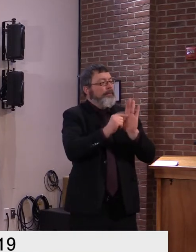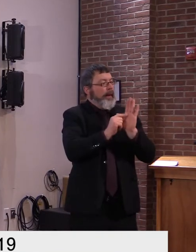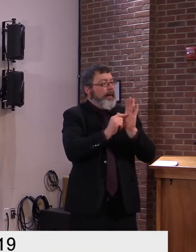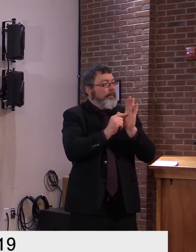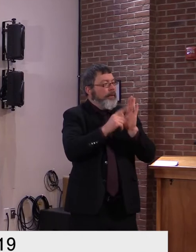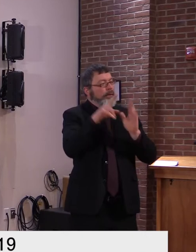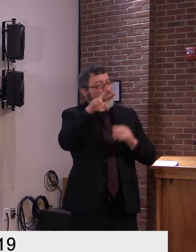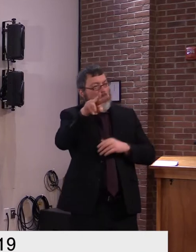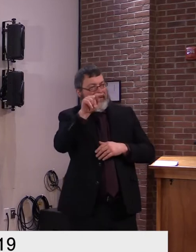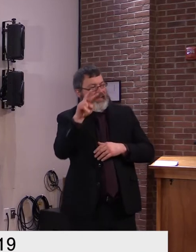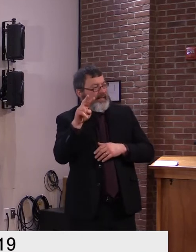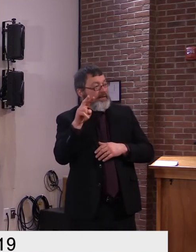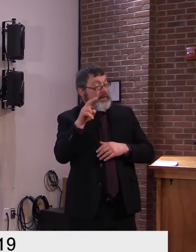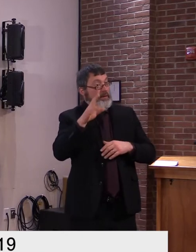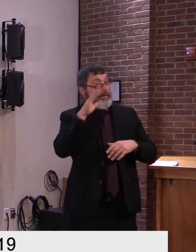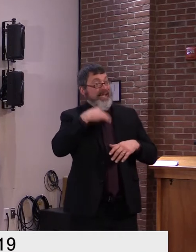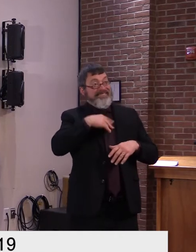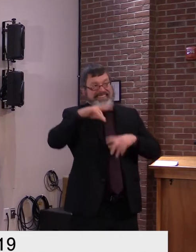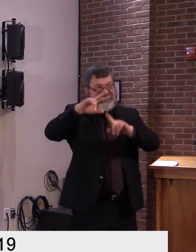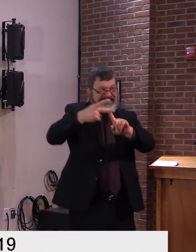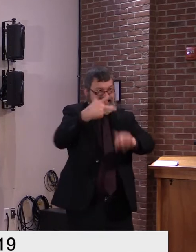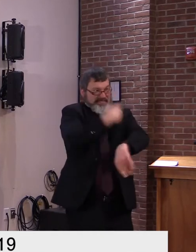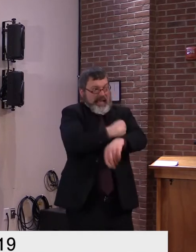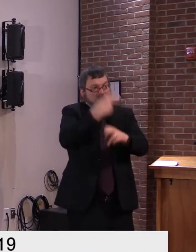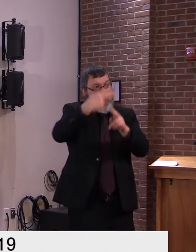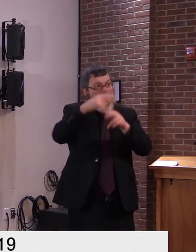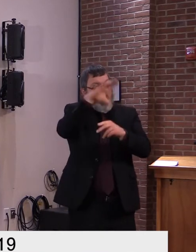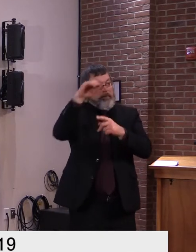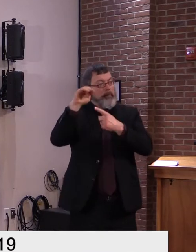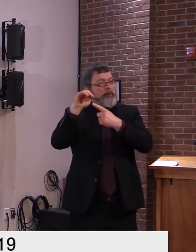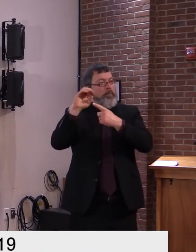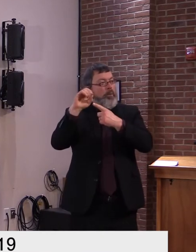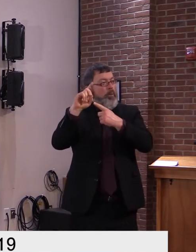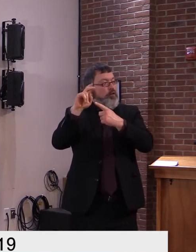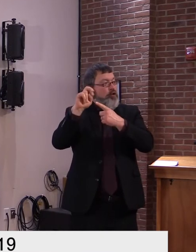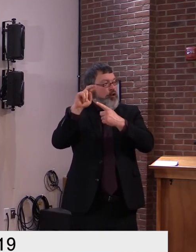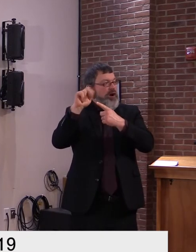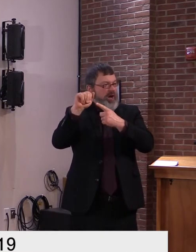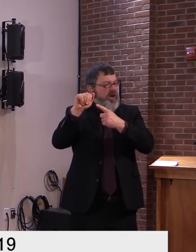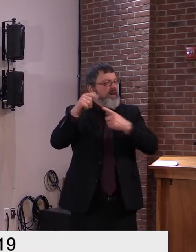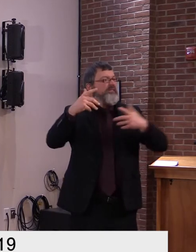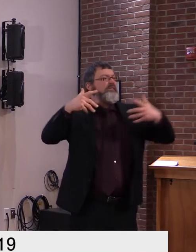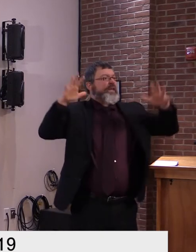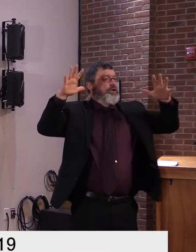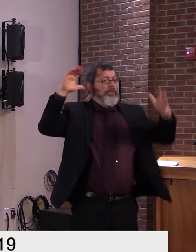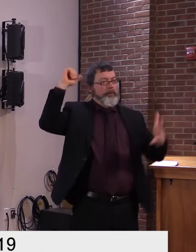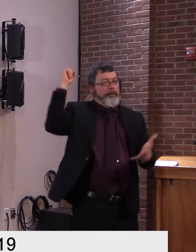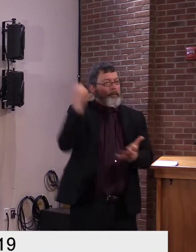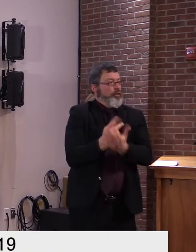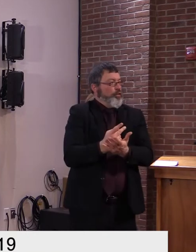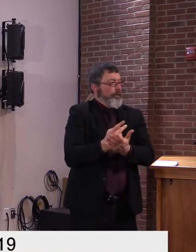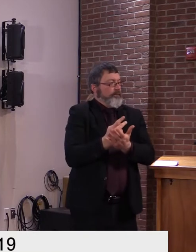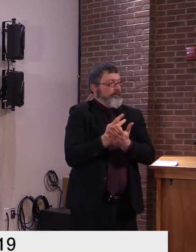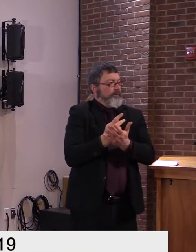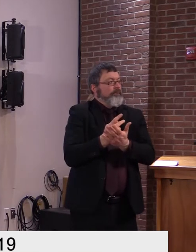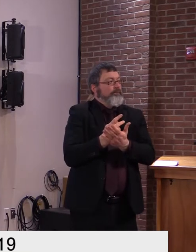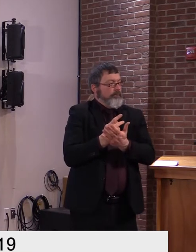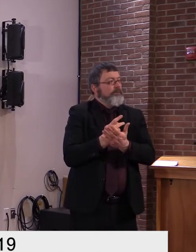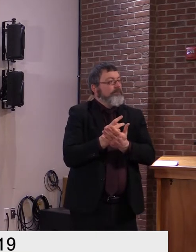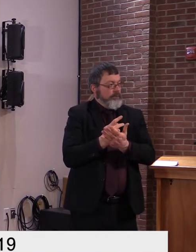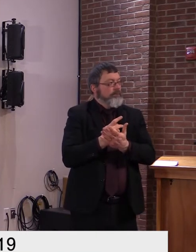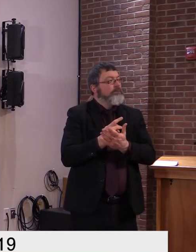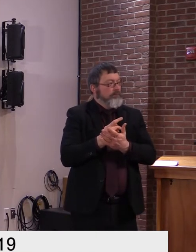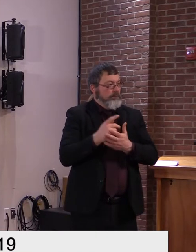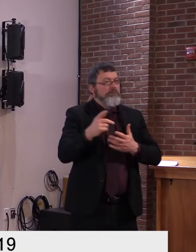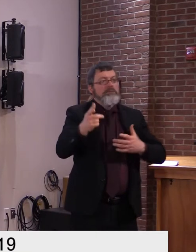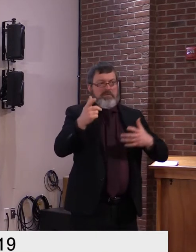that agency is expected to provide emergency use authorization sometime today. I mentioned on Tuesday that